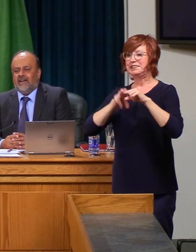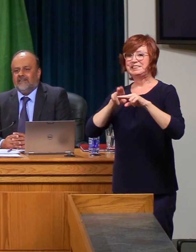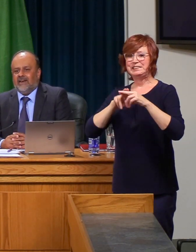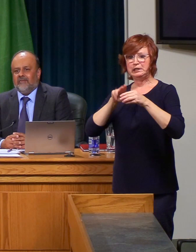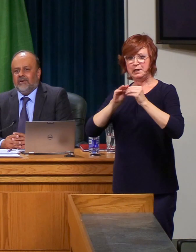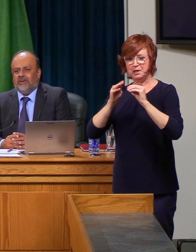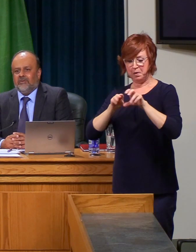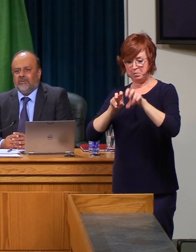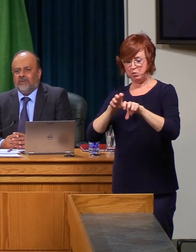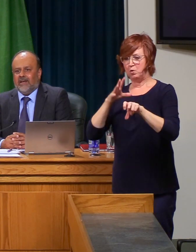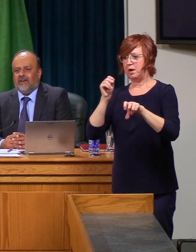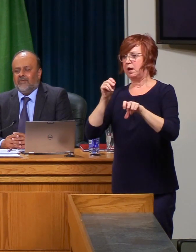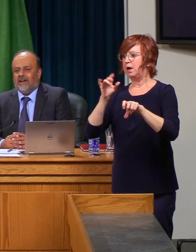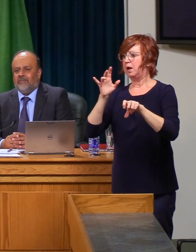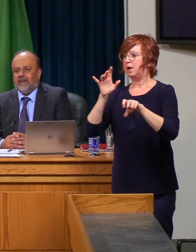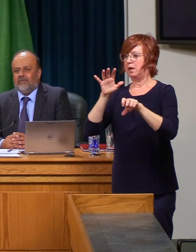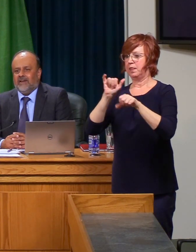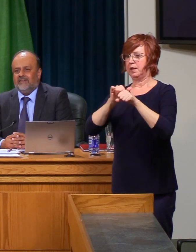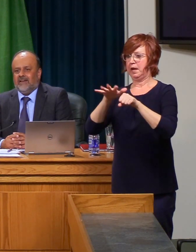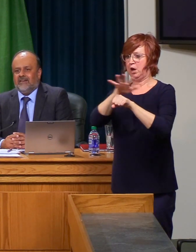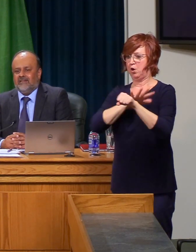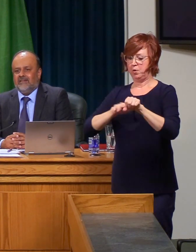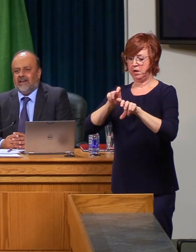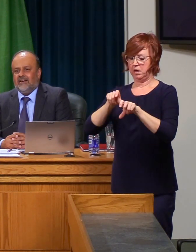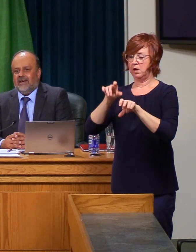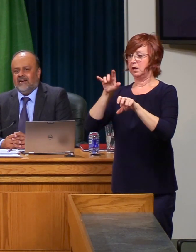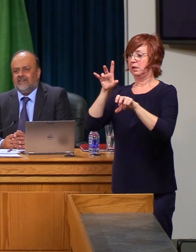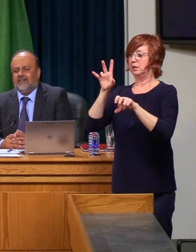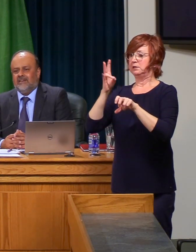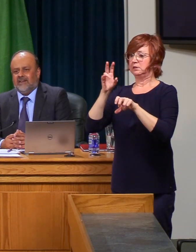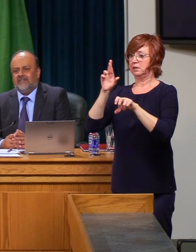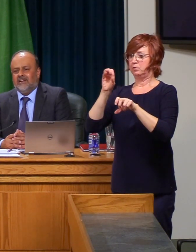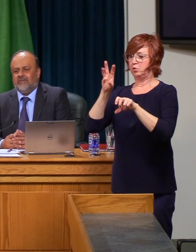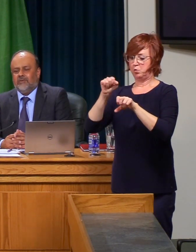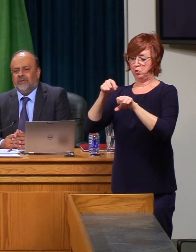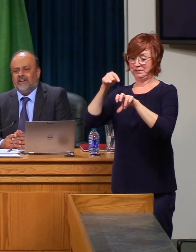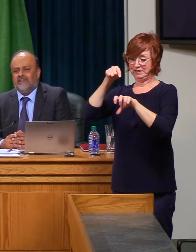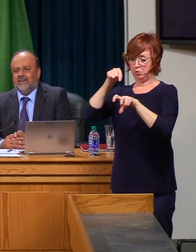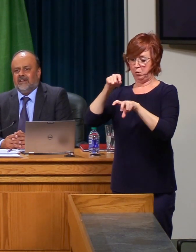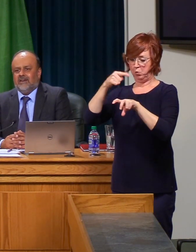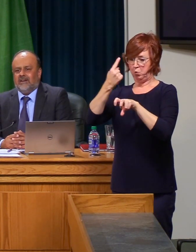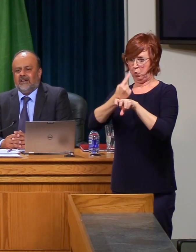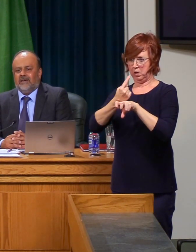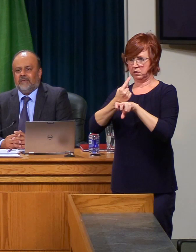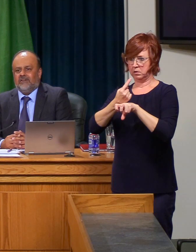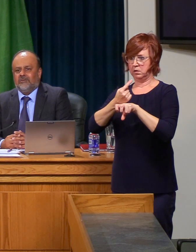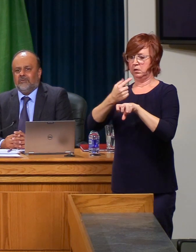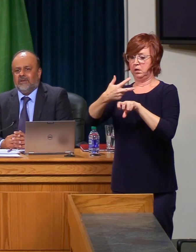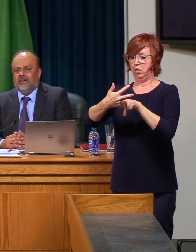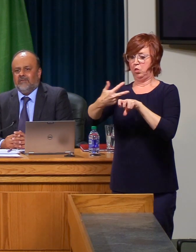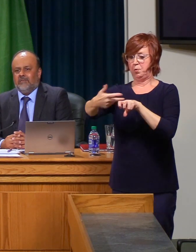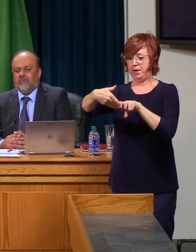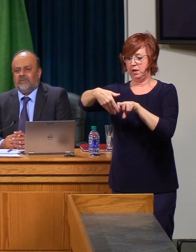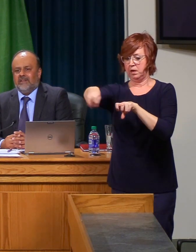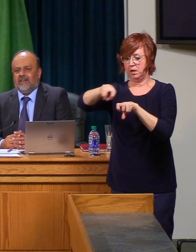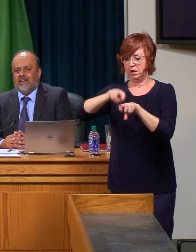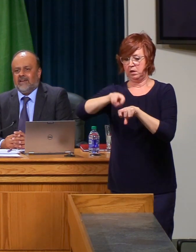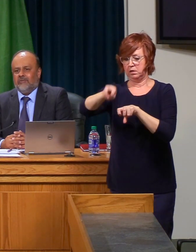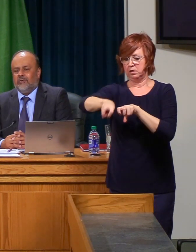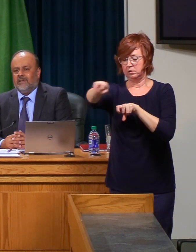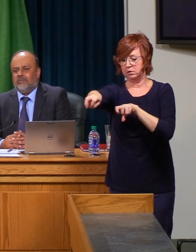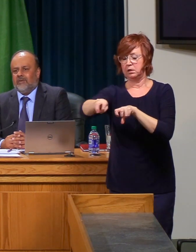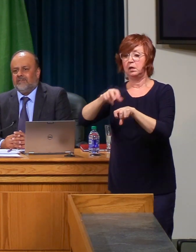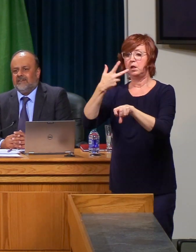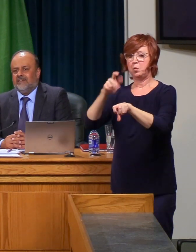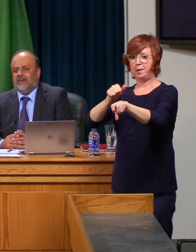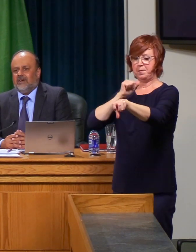the delays have been due to getting flight manifests that does take a few days, and so we will be proceeding like a